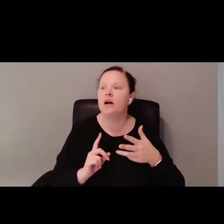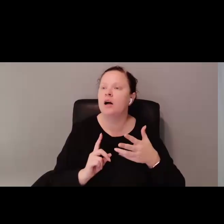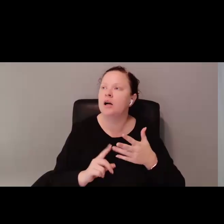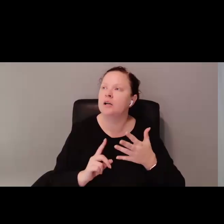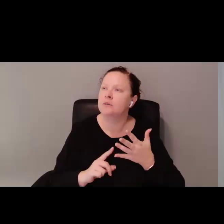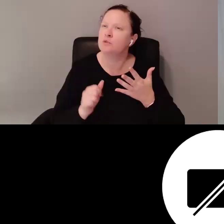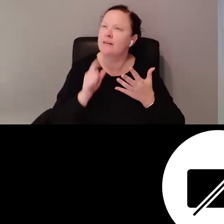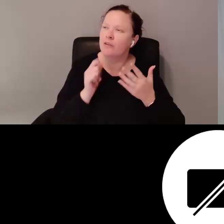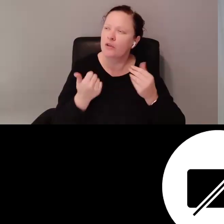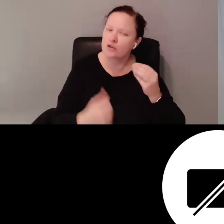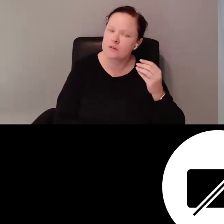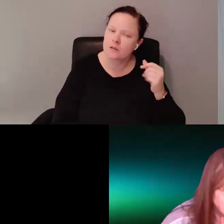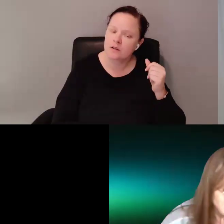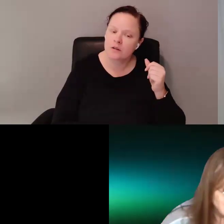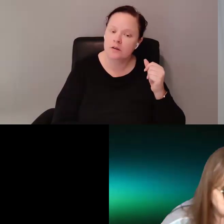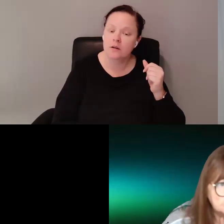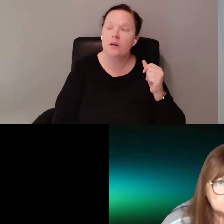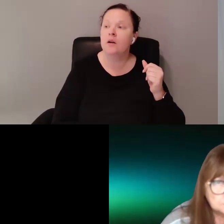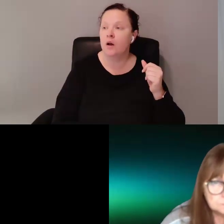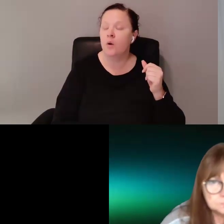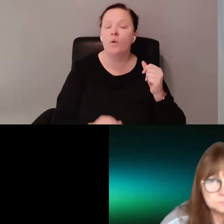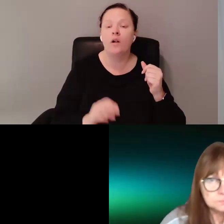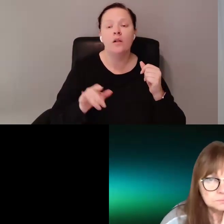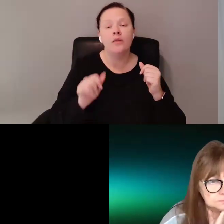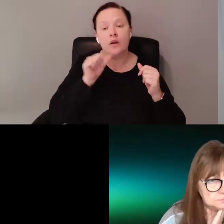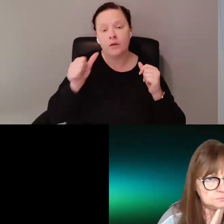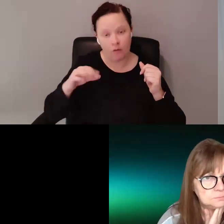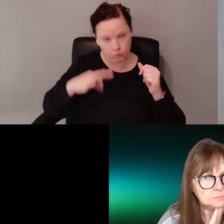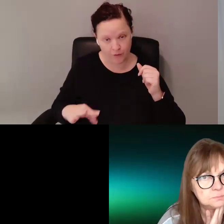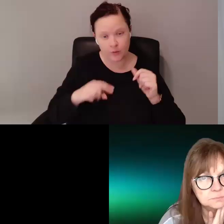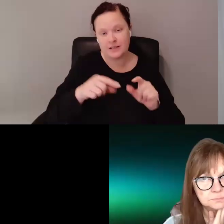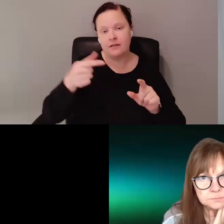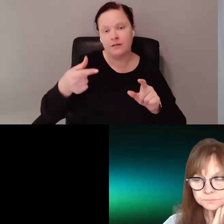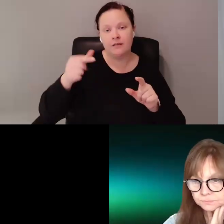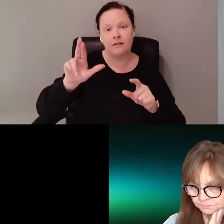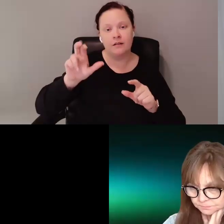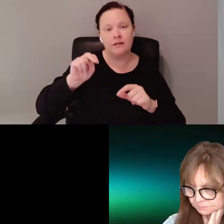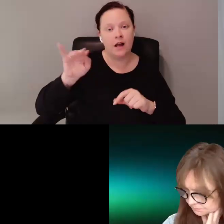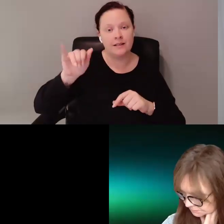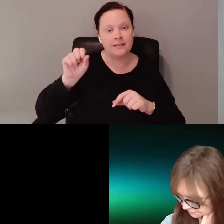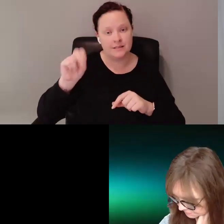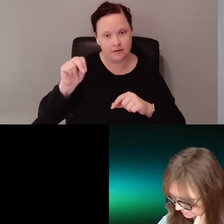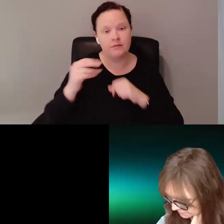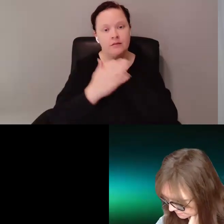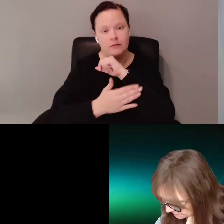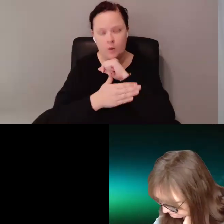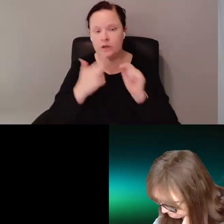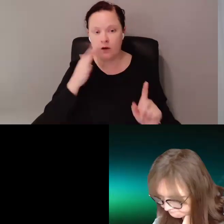Trying to think what else. The nonprofit was in Gunnison County, Colorado as well. It was